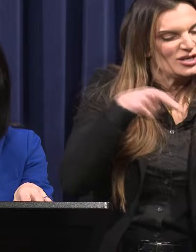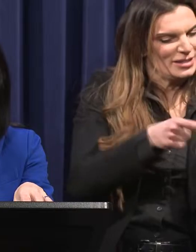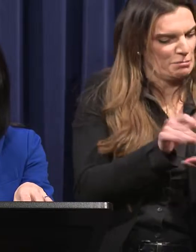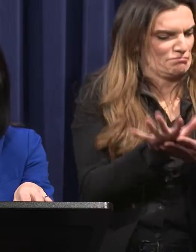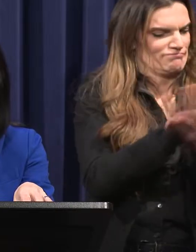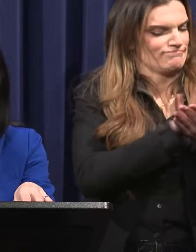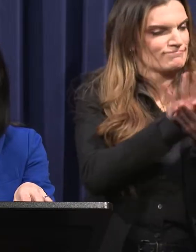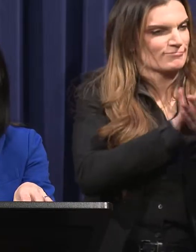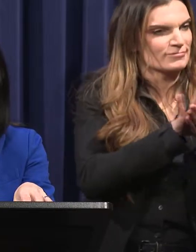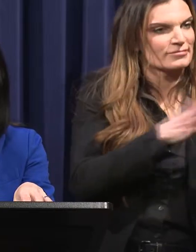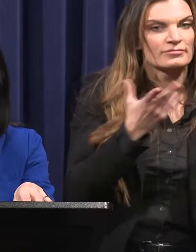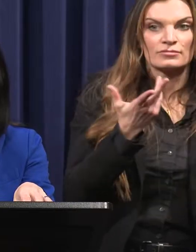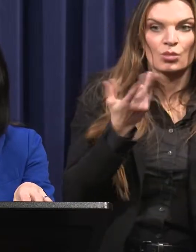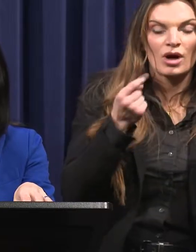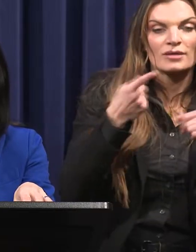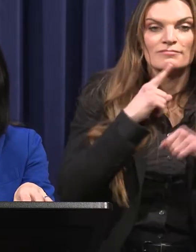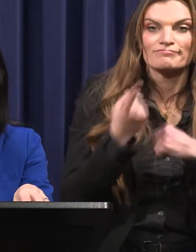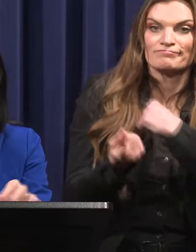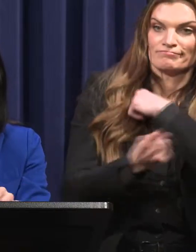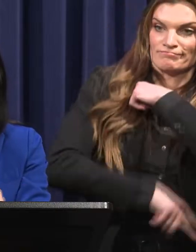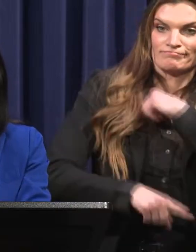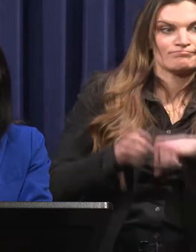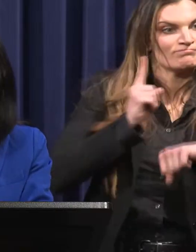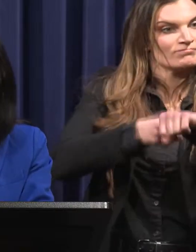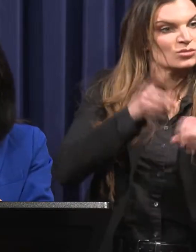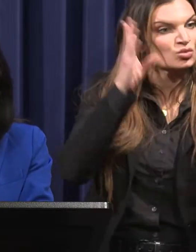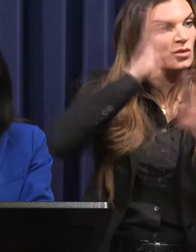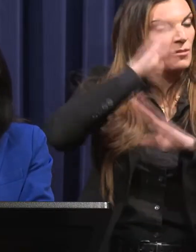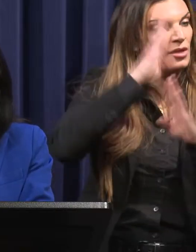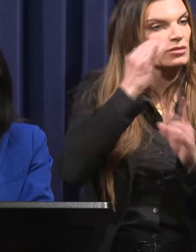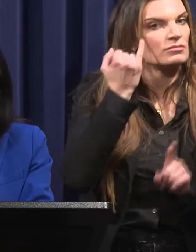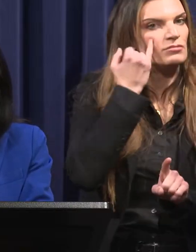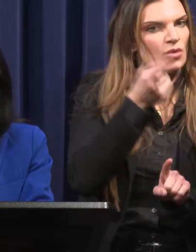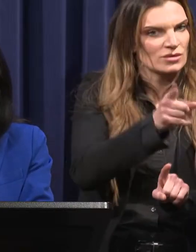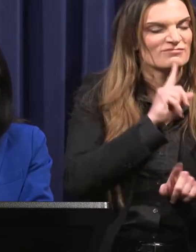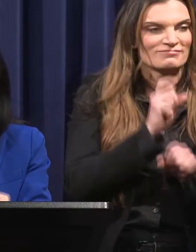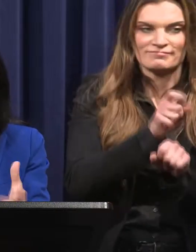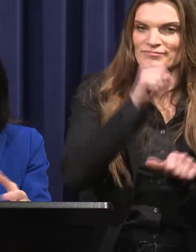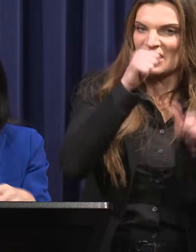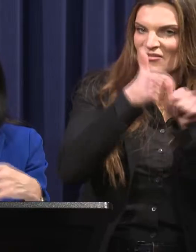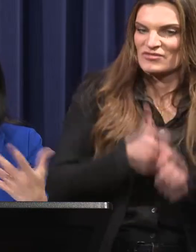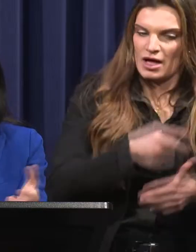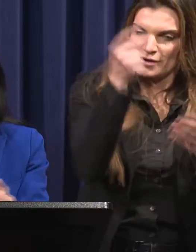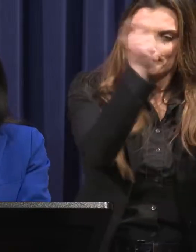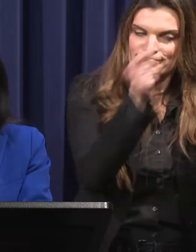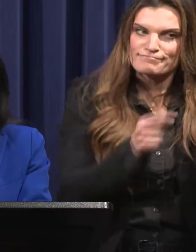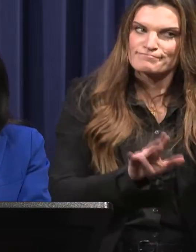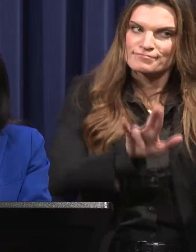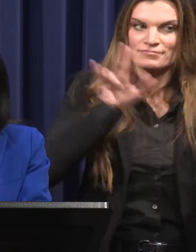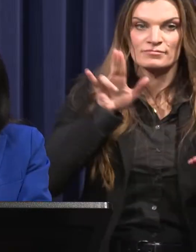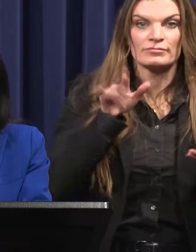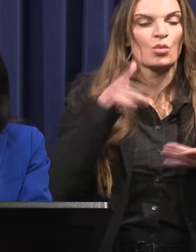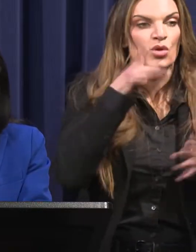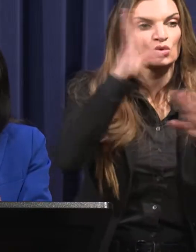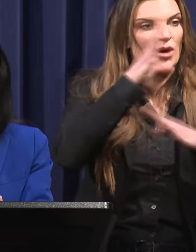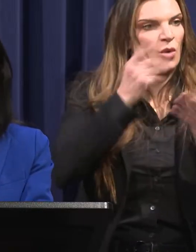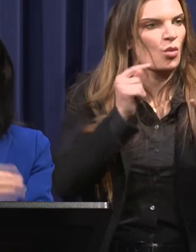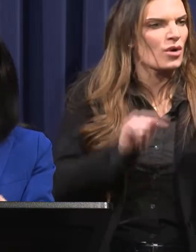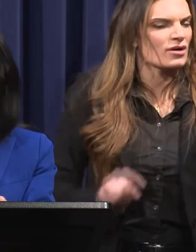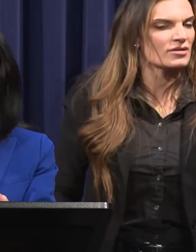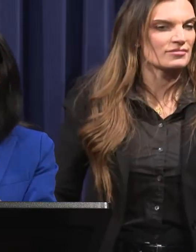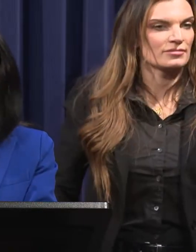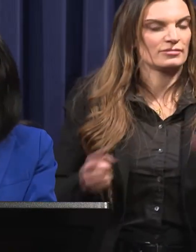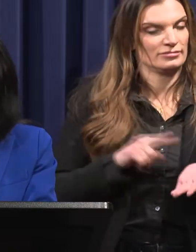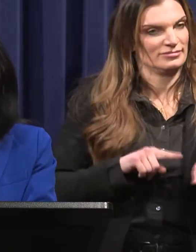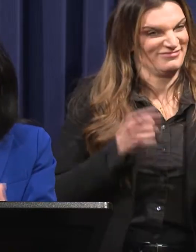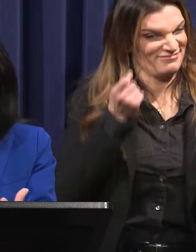penalty is in the event that you don't fulfill those requirements or those expectations. But you see